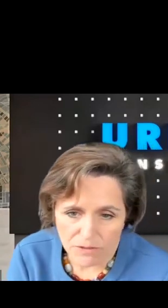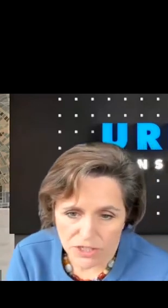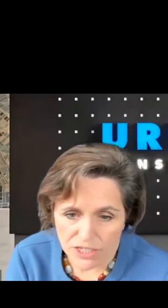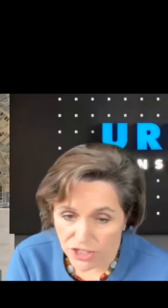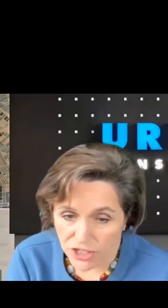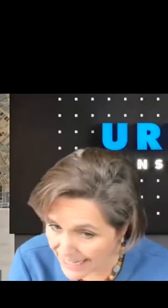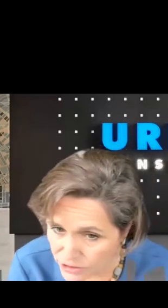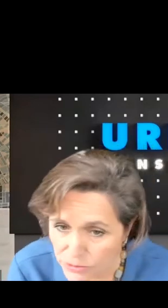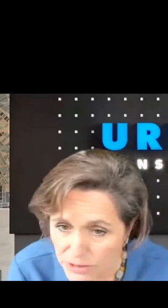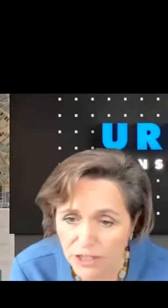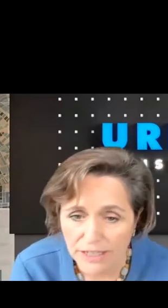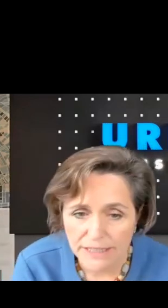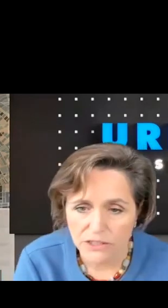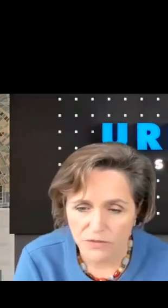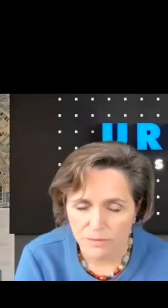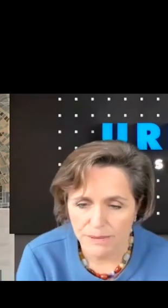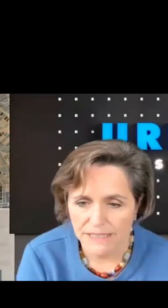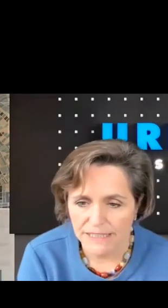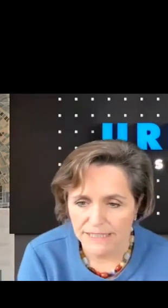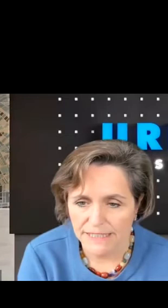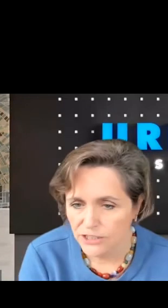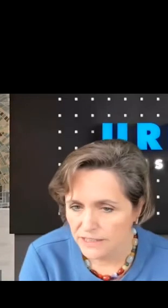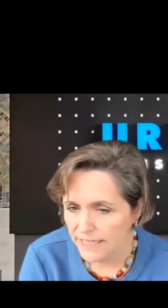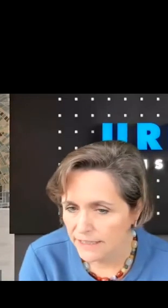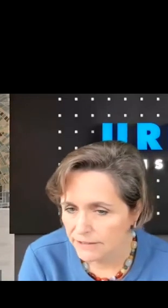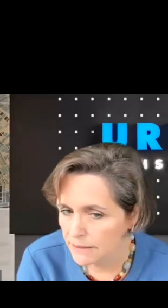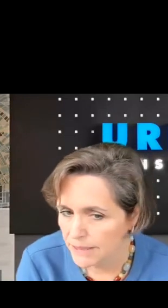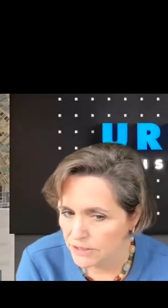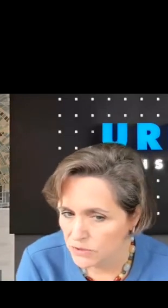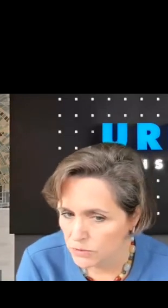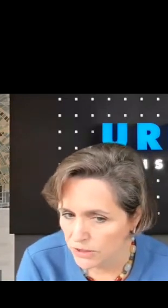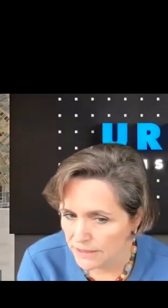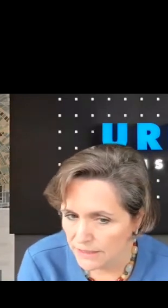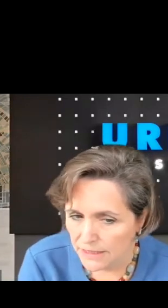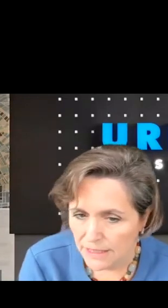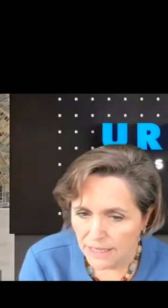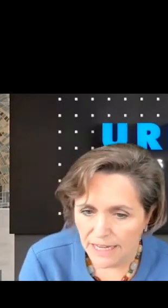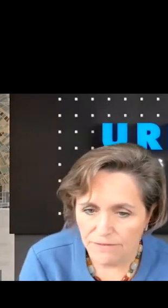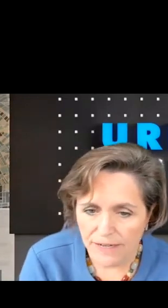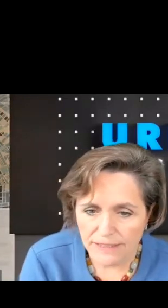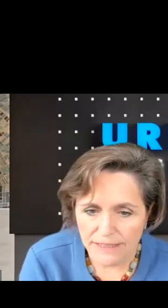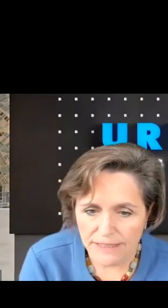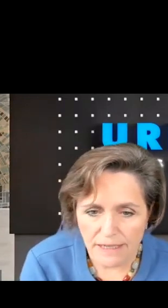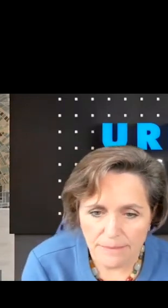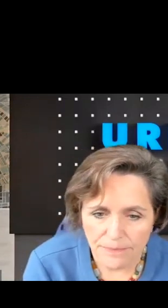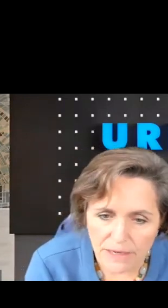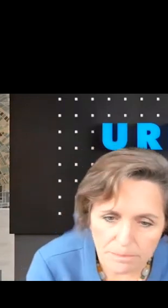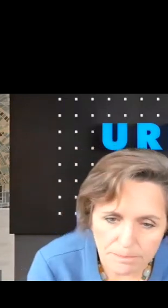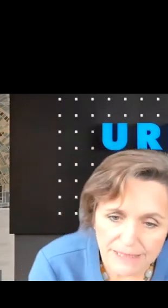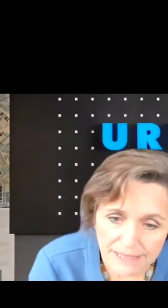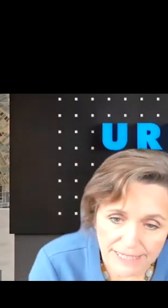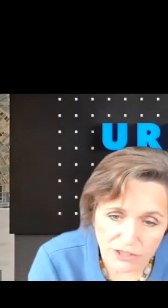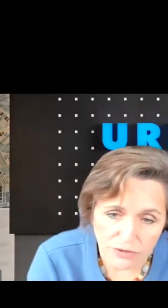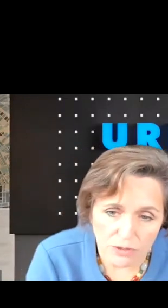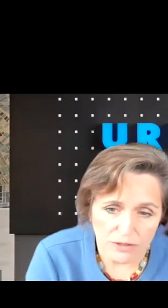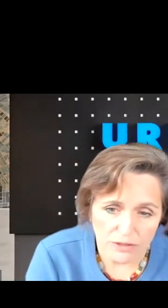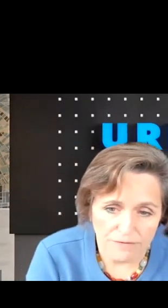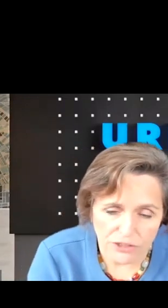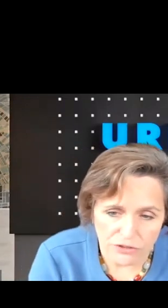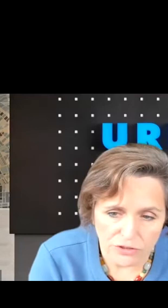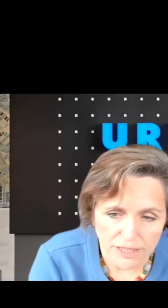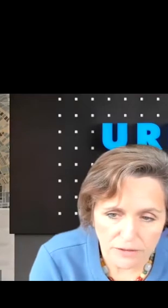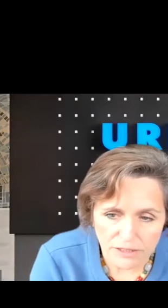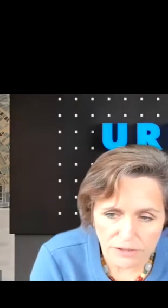participating in the conversation and you in the audience for being engaged and caring about this work. And finally, a big thanks to